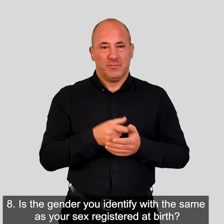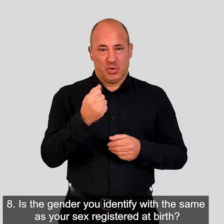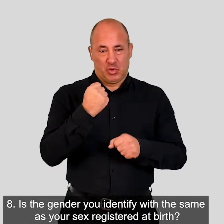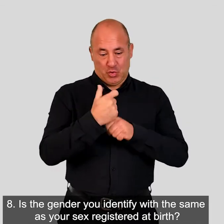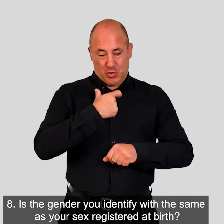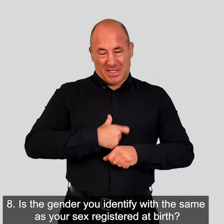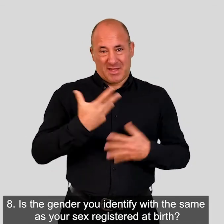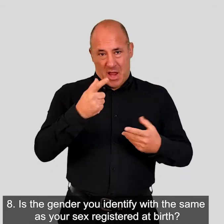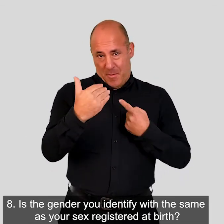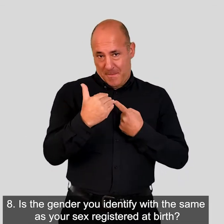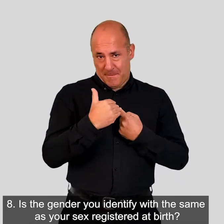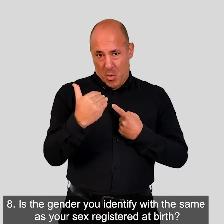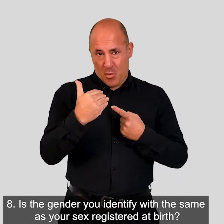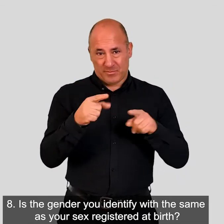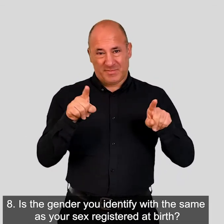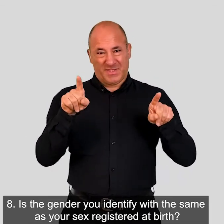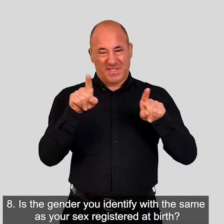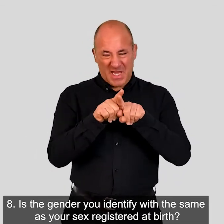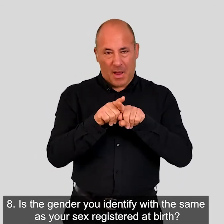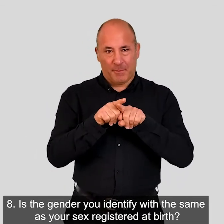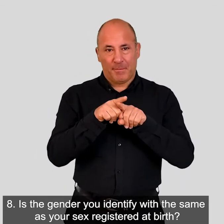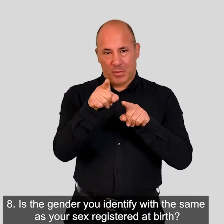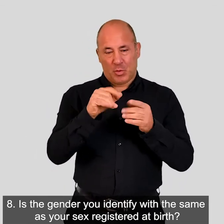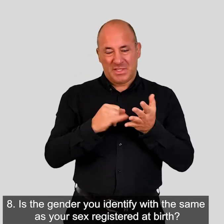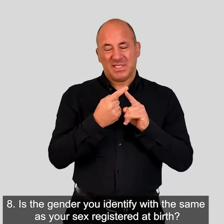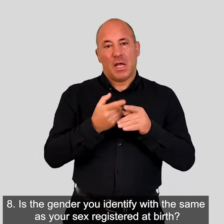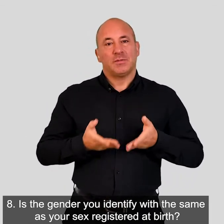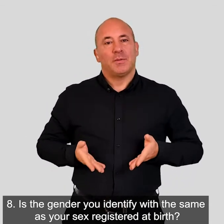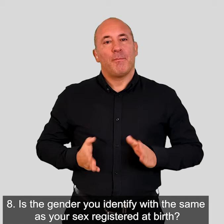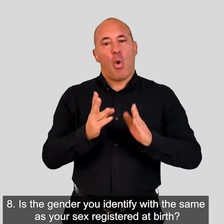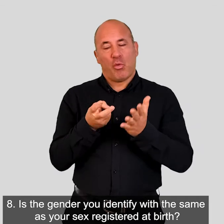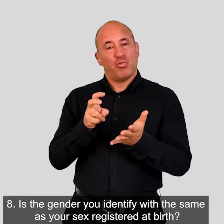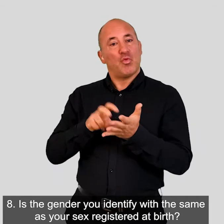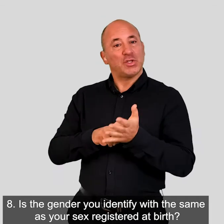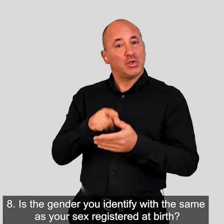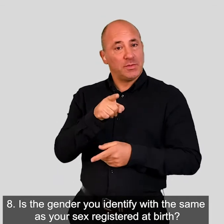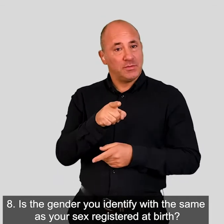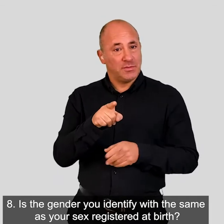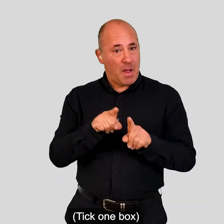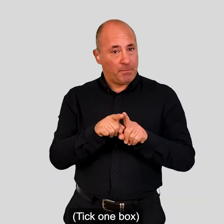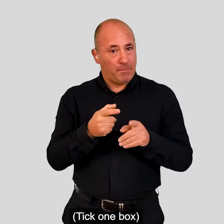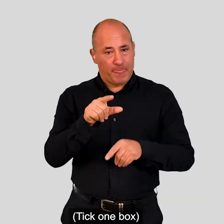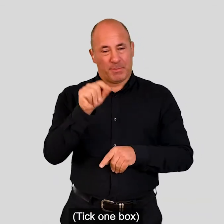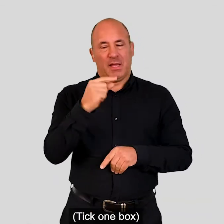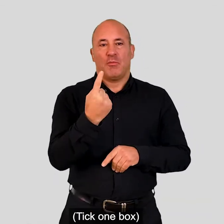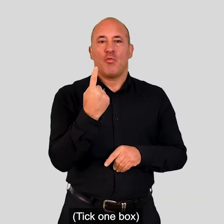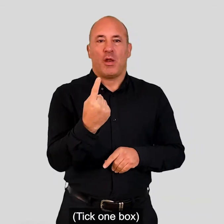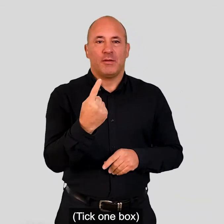gender you identify with the same as your sex registered at birth? Tick one box.